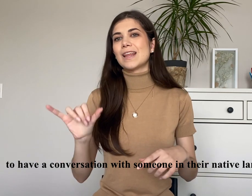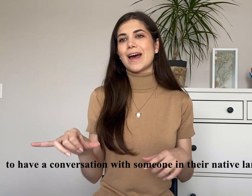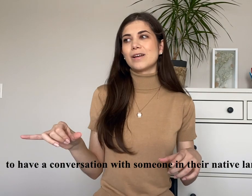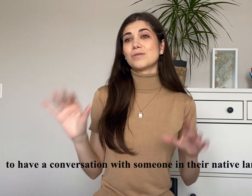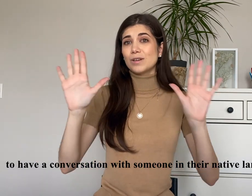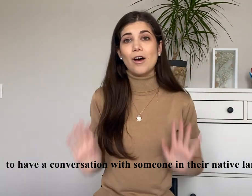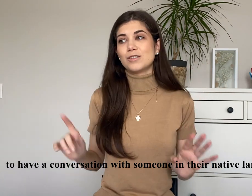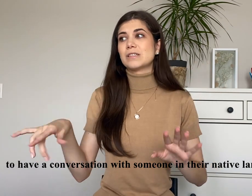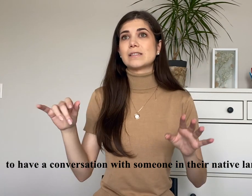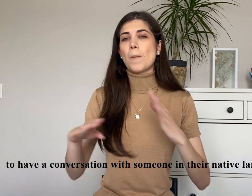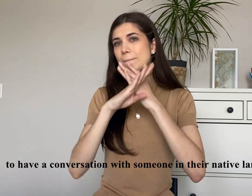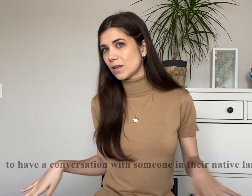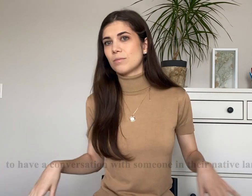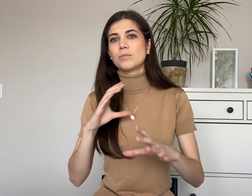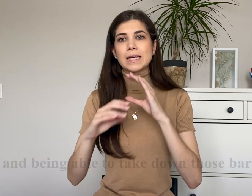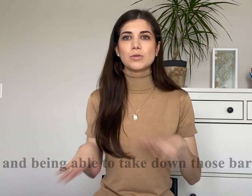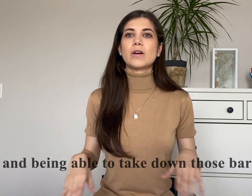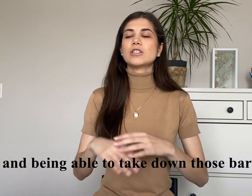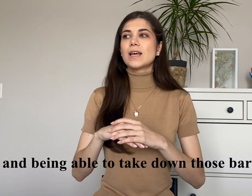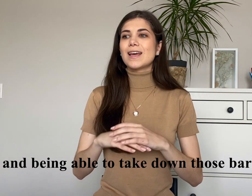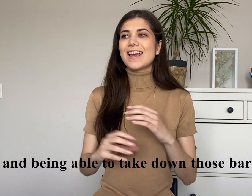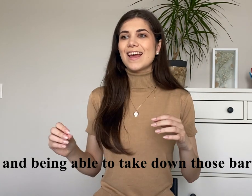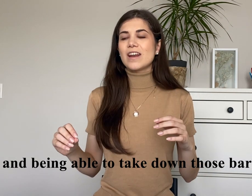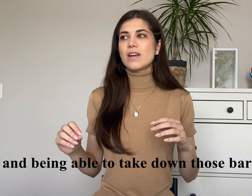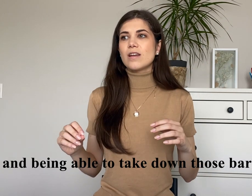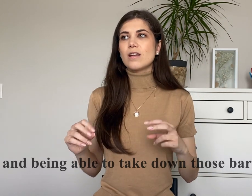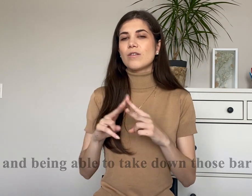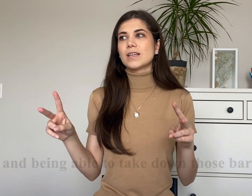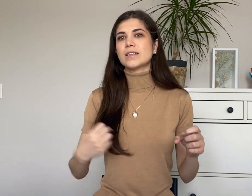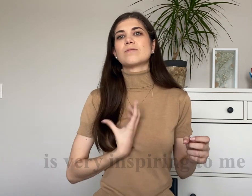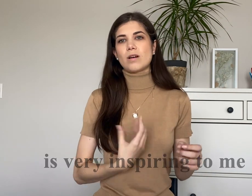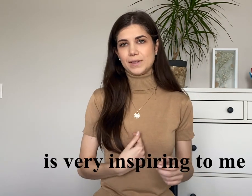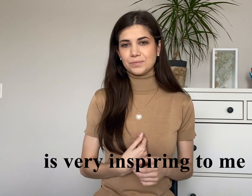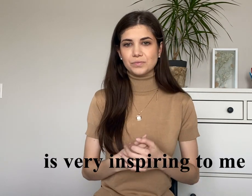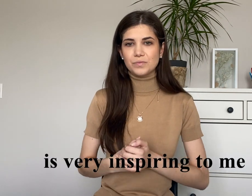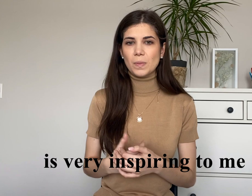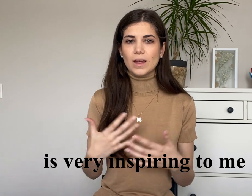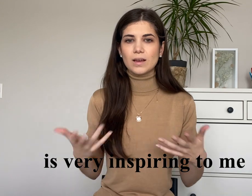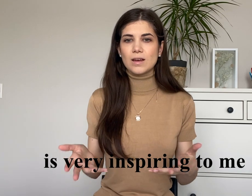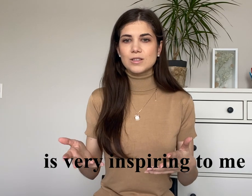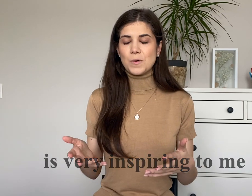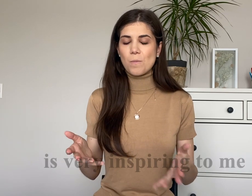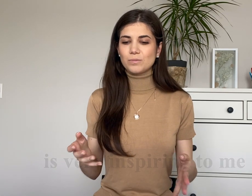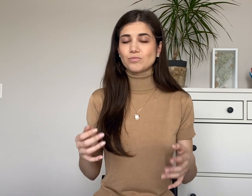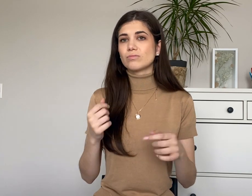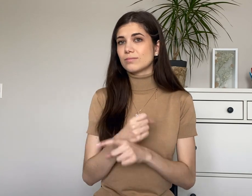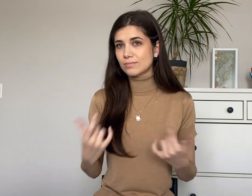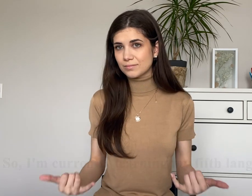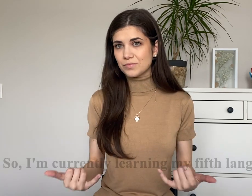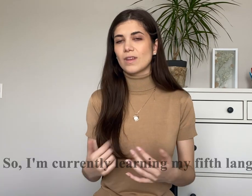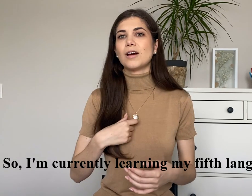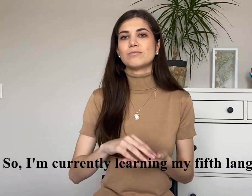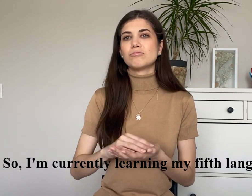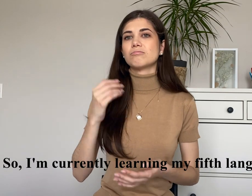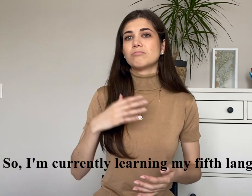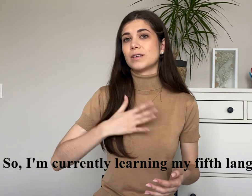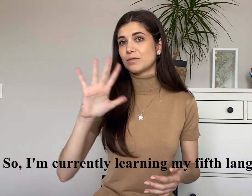native language, and being able to take down those barriers, it's very inspiring to me. So I'm currently learning my 5th